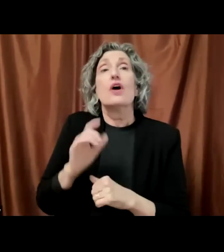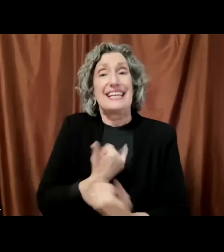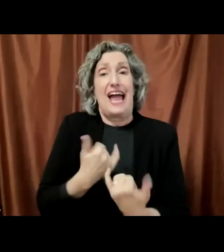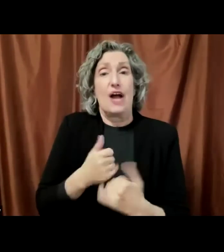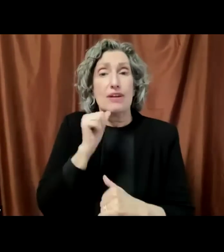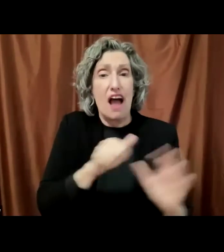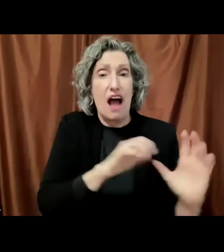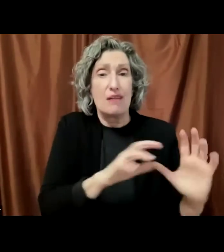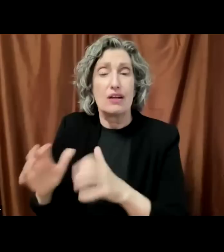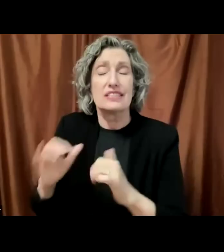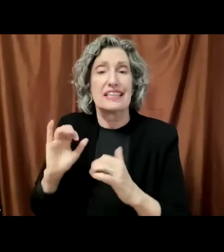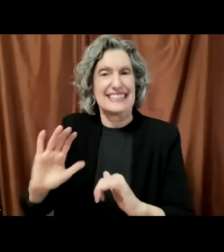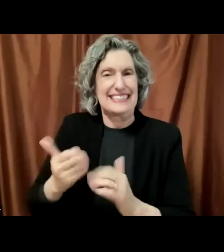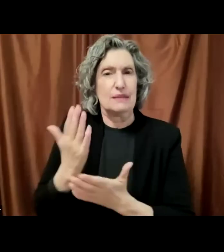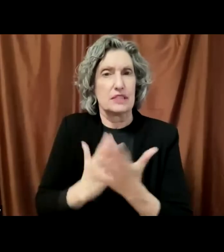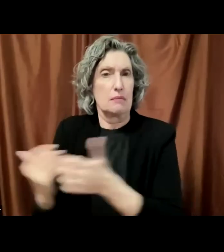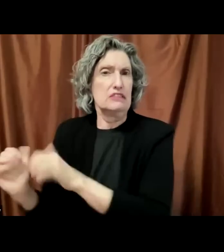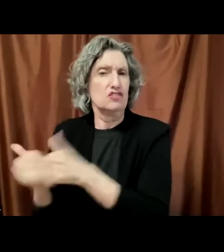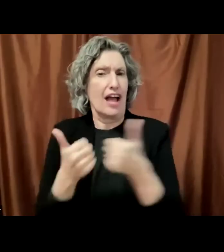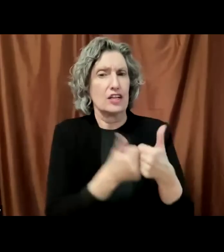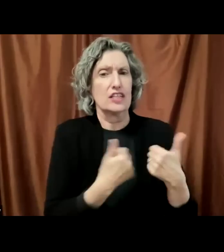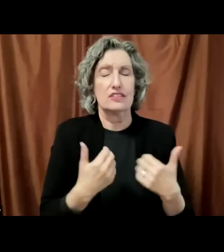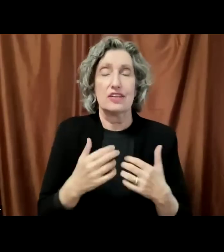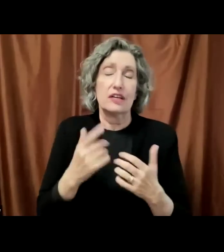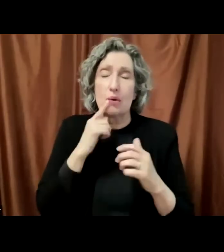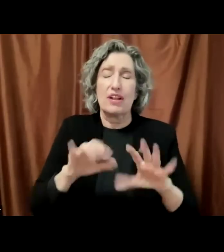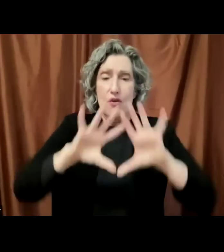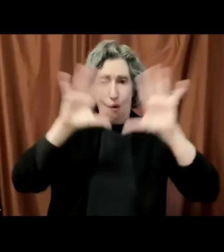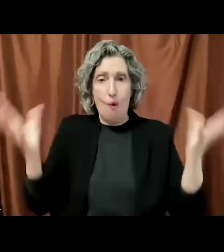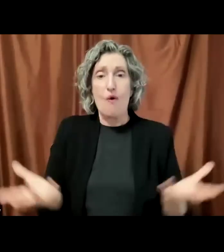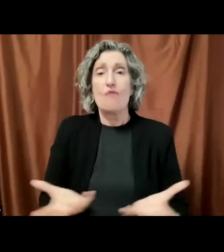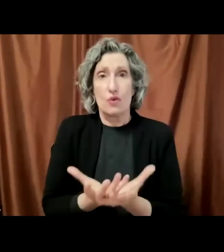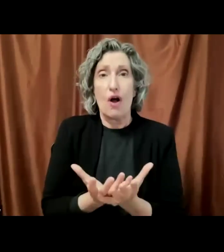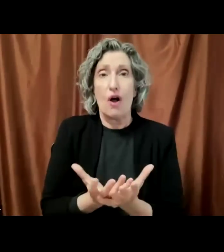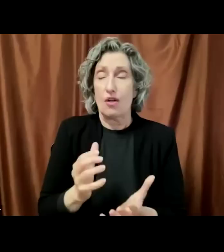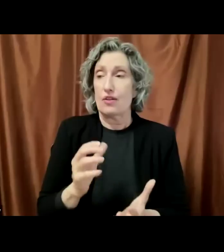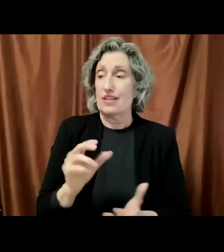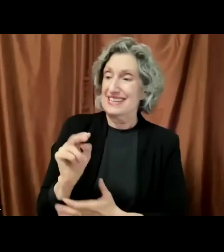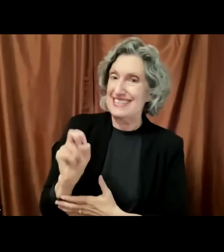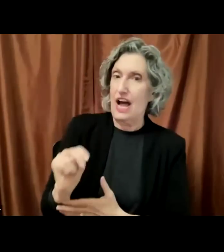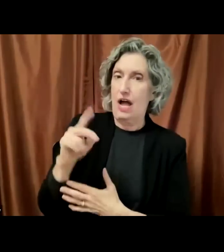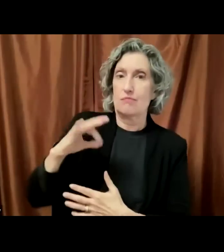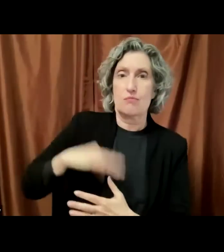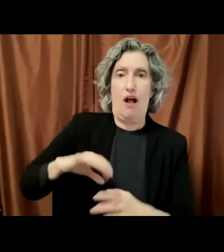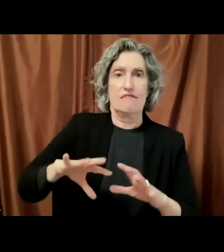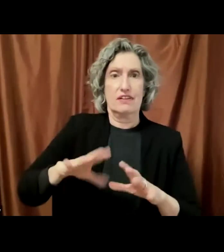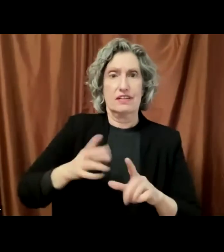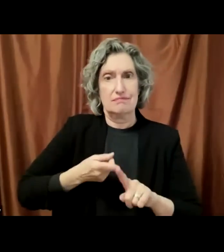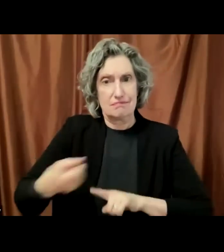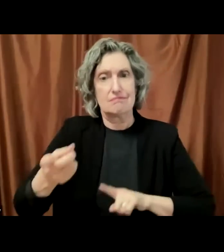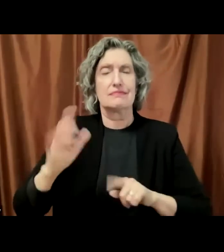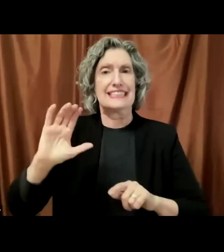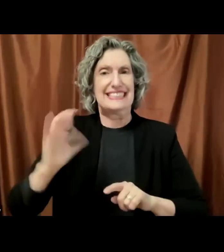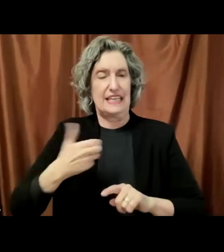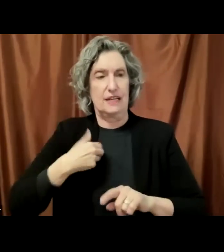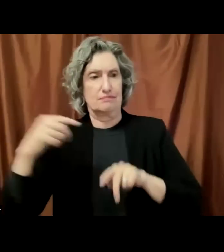and with existential threats to the entire nonprofit sector itself, really direct targeting of